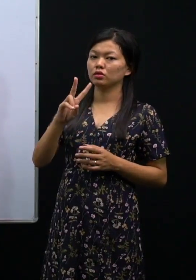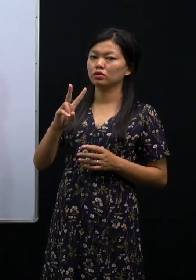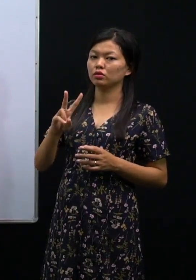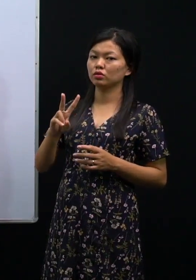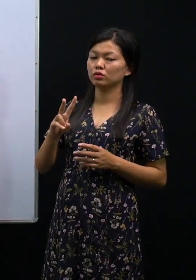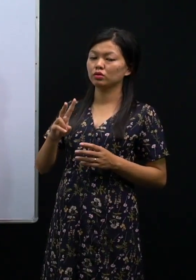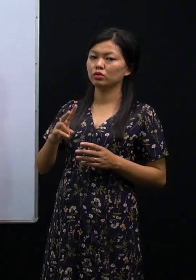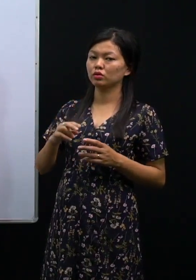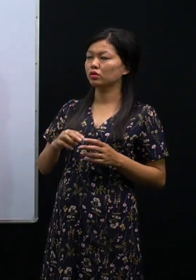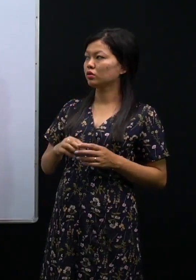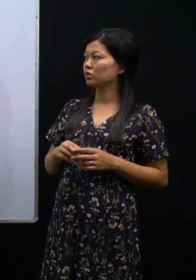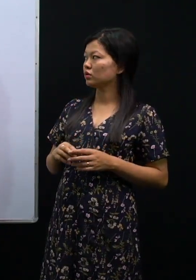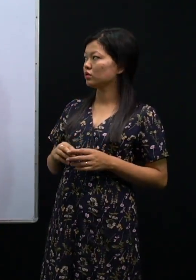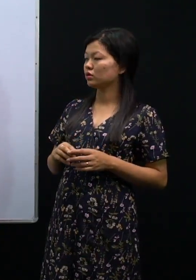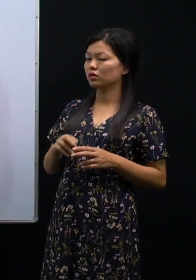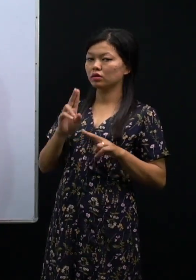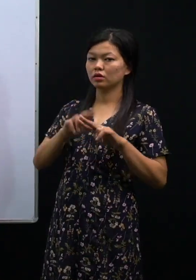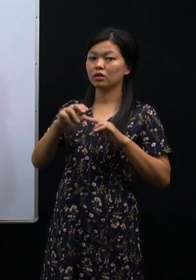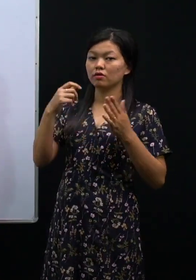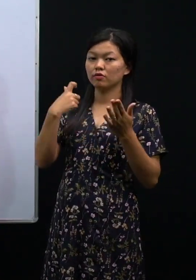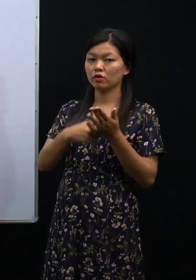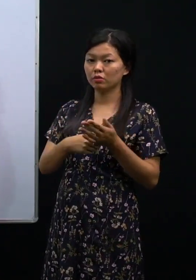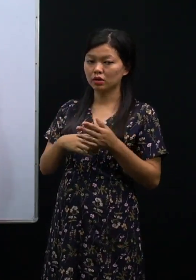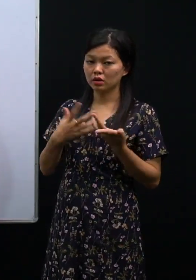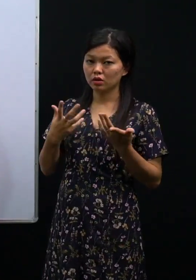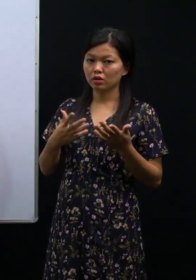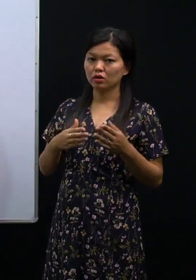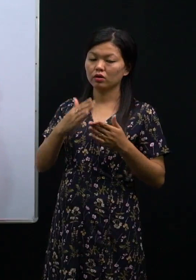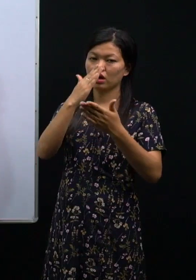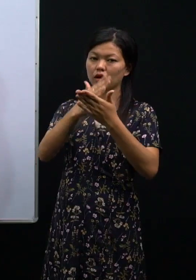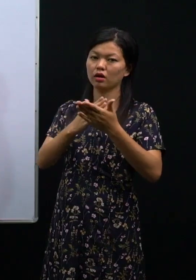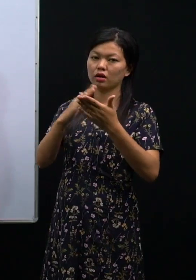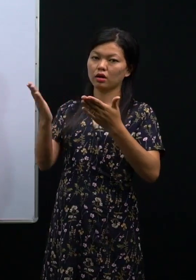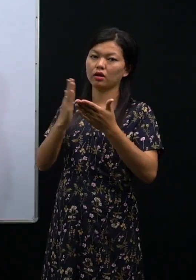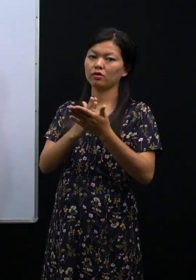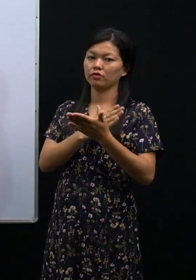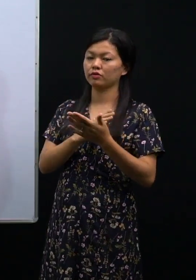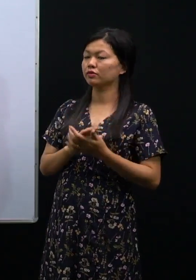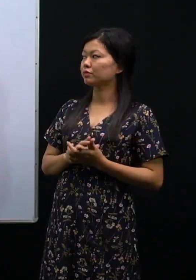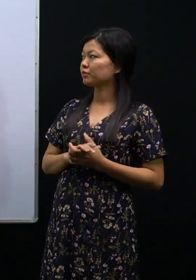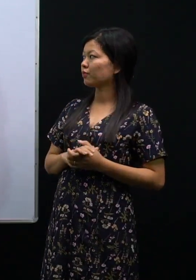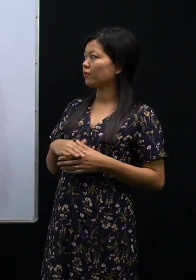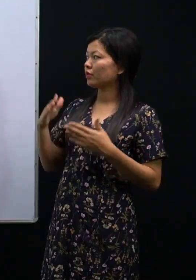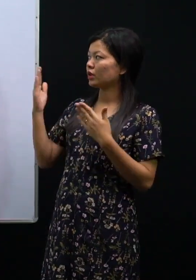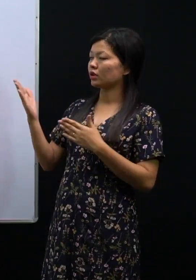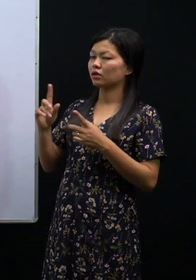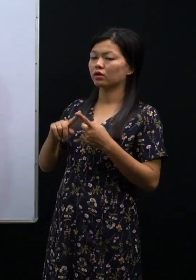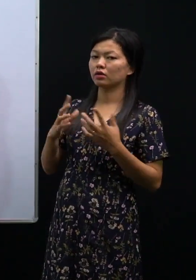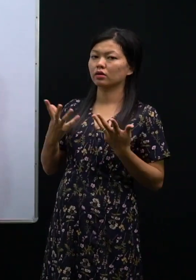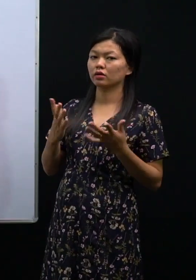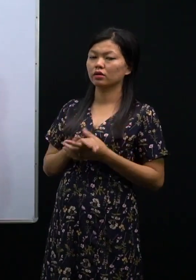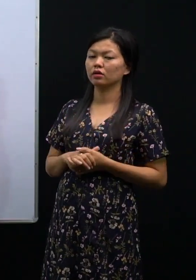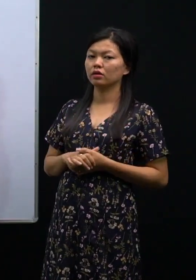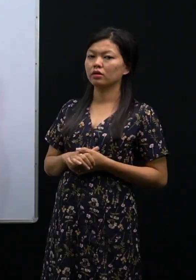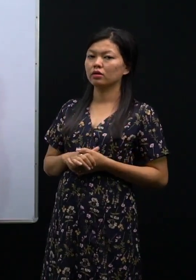is applying formula. Another one is splitting the middle term. I'll come to the next class. What is splitting the middle term? So here what we'll do, here you